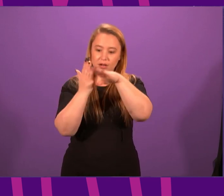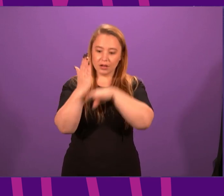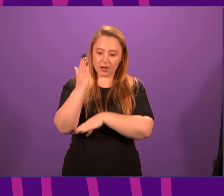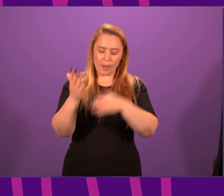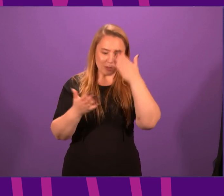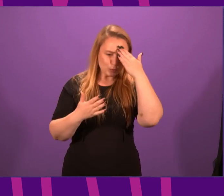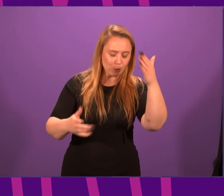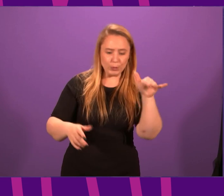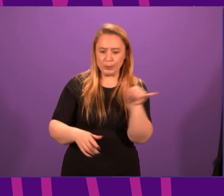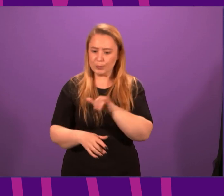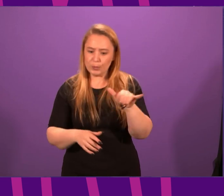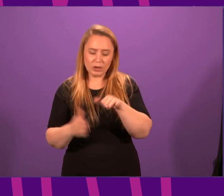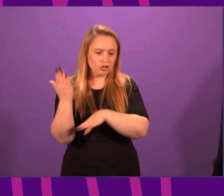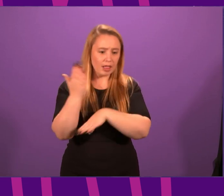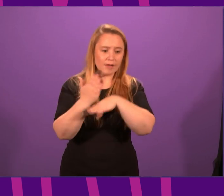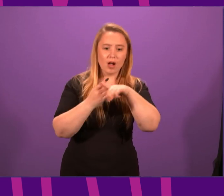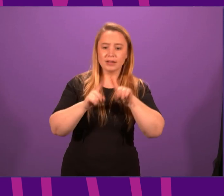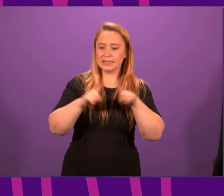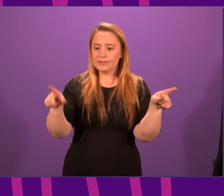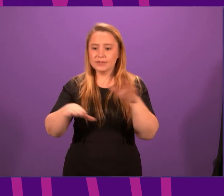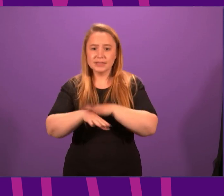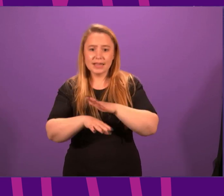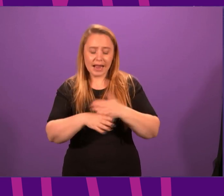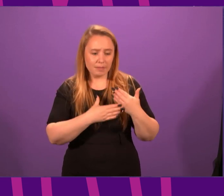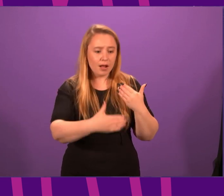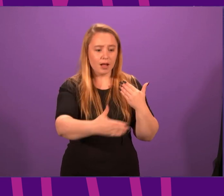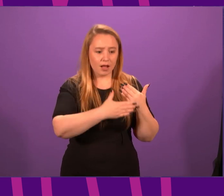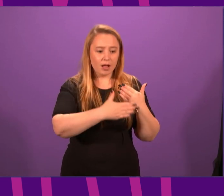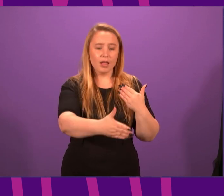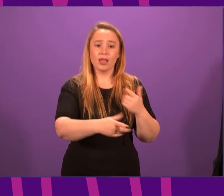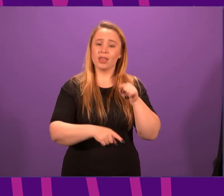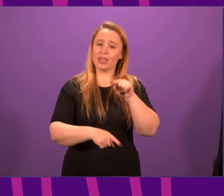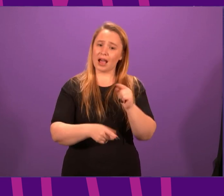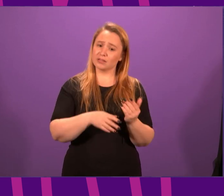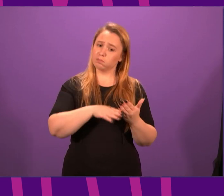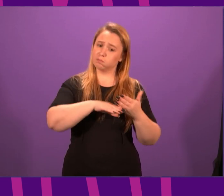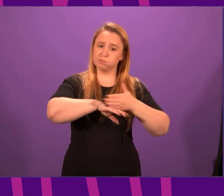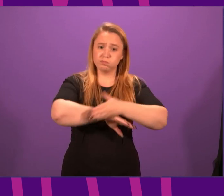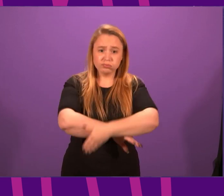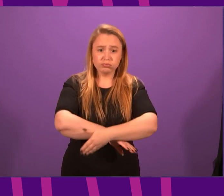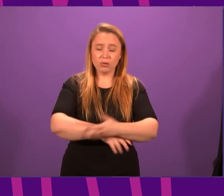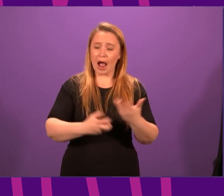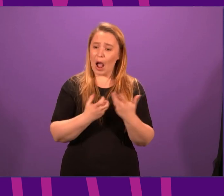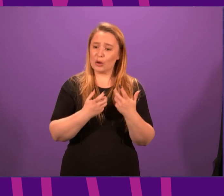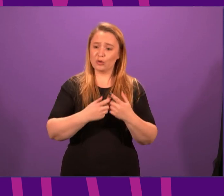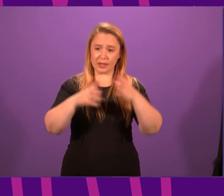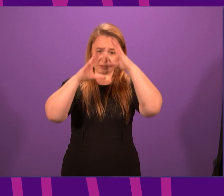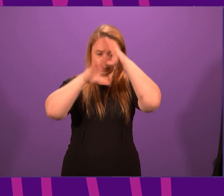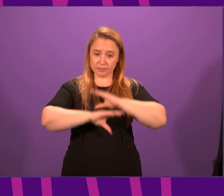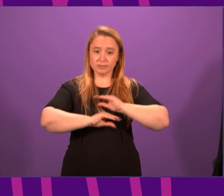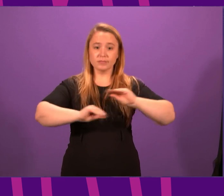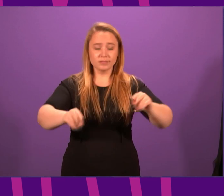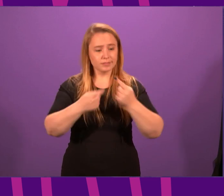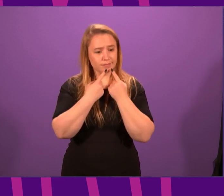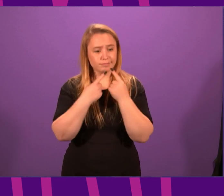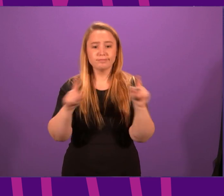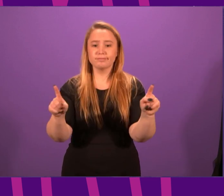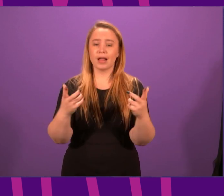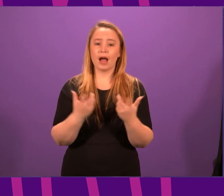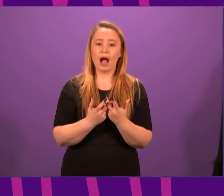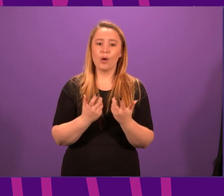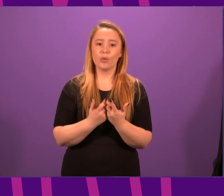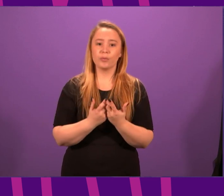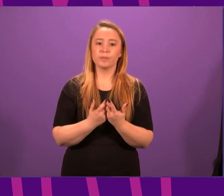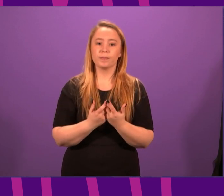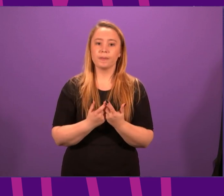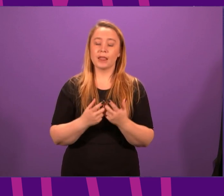for different lengths of period. This is going to take a huge effort to communicate that. That level of flexibility may